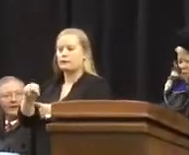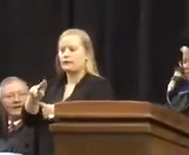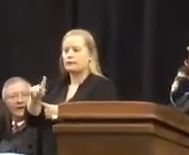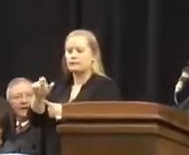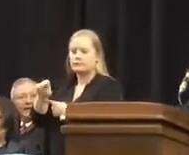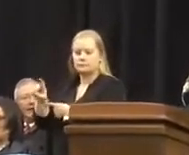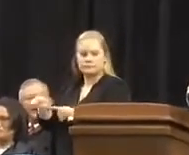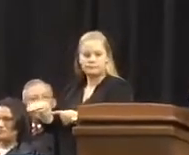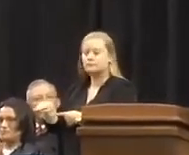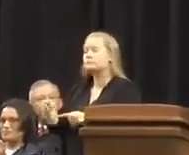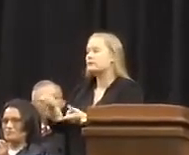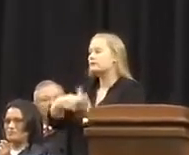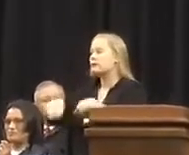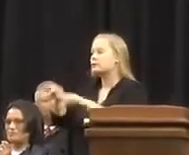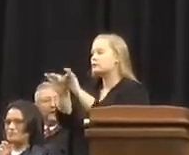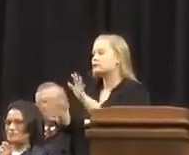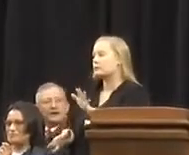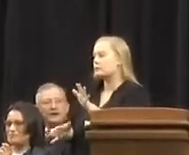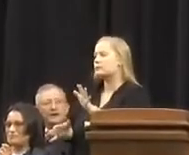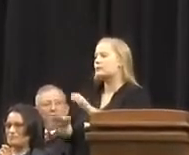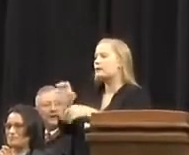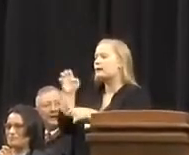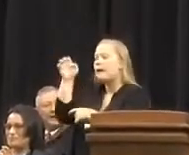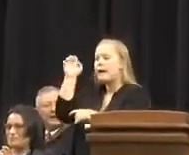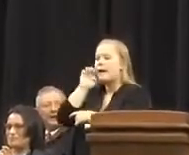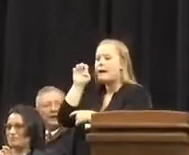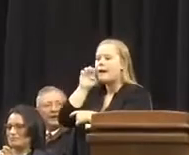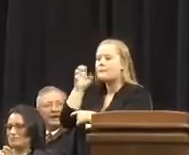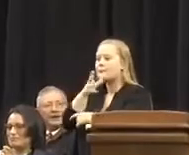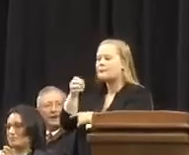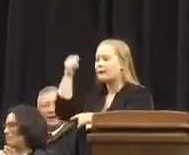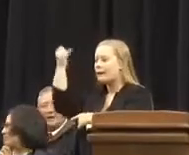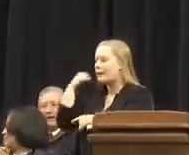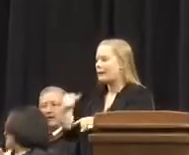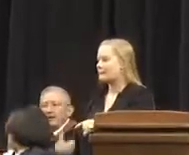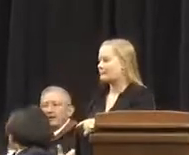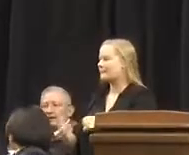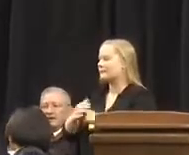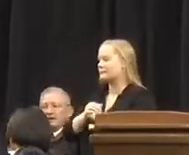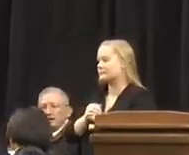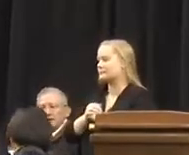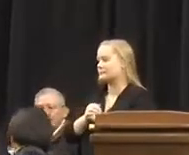Thank you to our sign language interpreters, Emily Peroni and Emily Newberry.